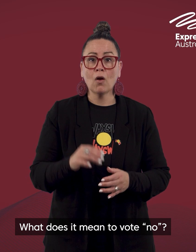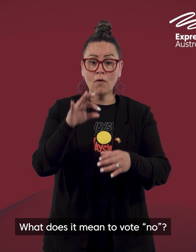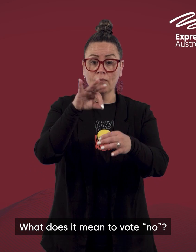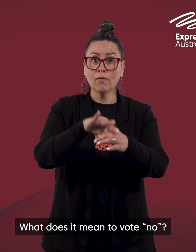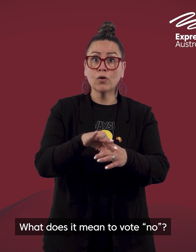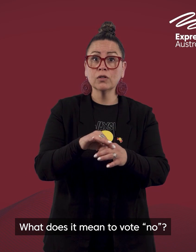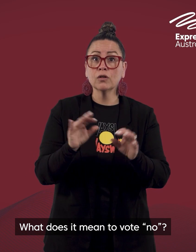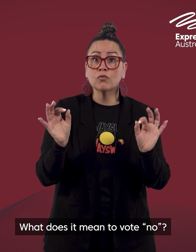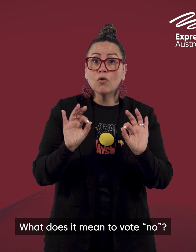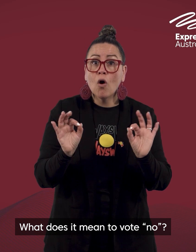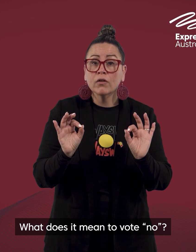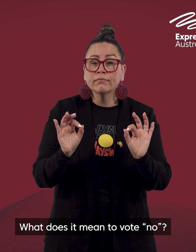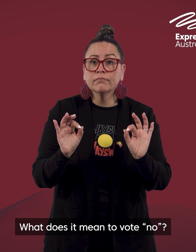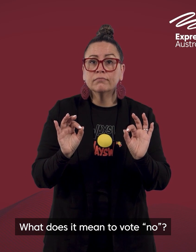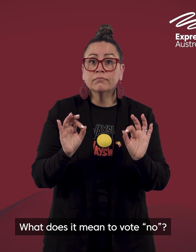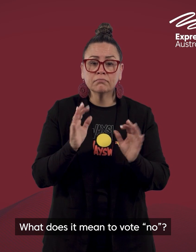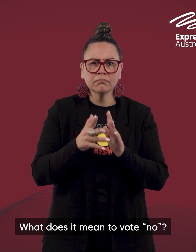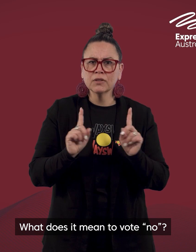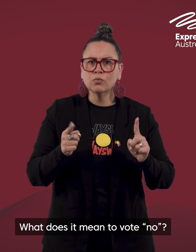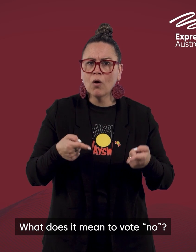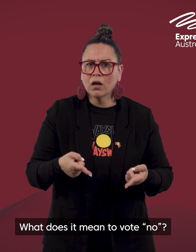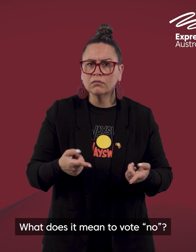What does it mean to vote no?